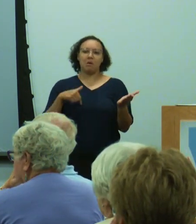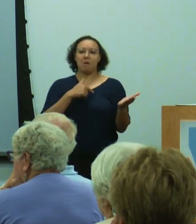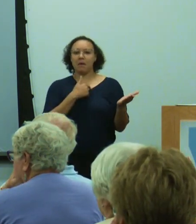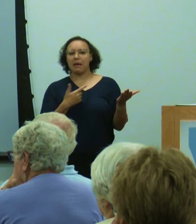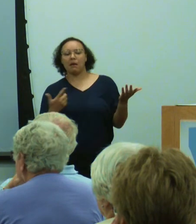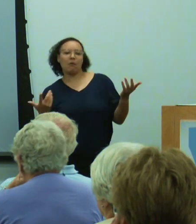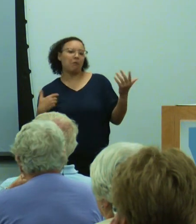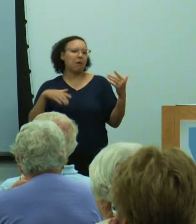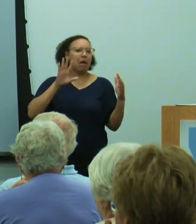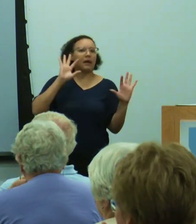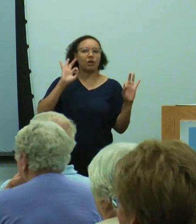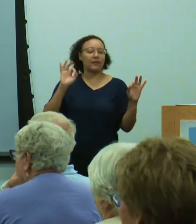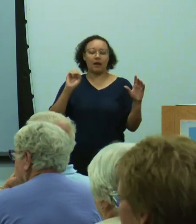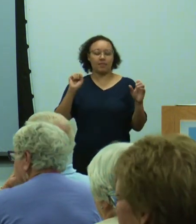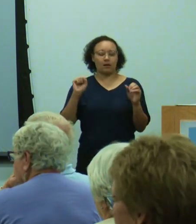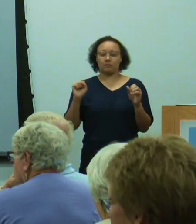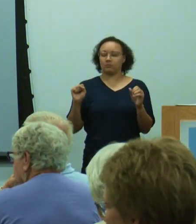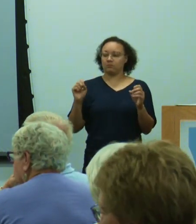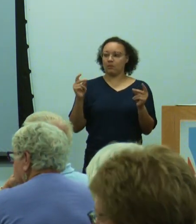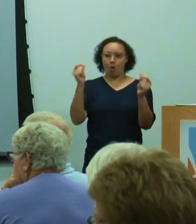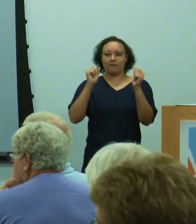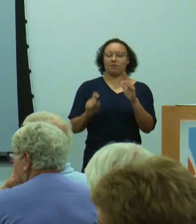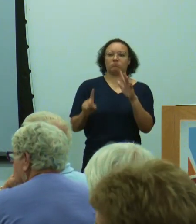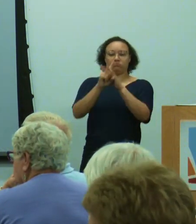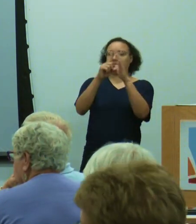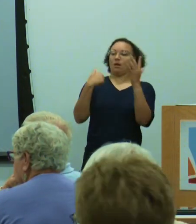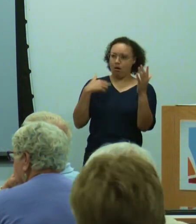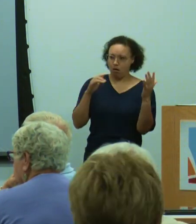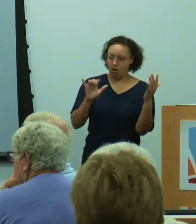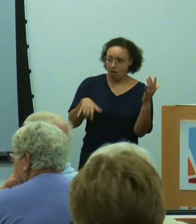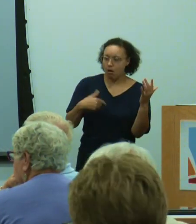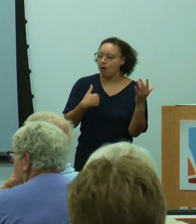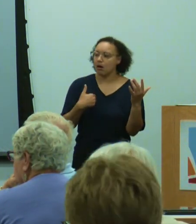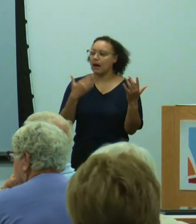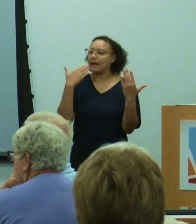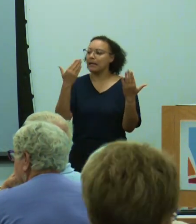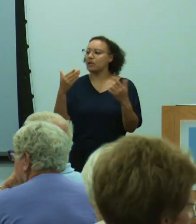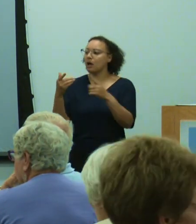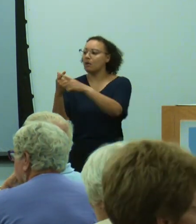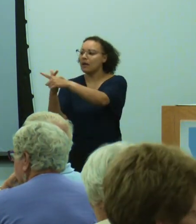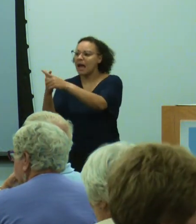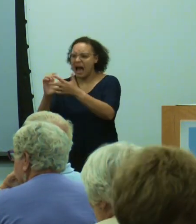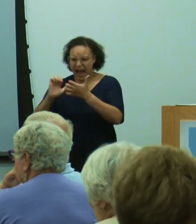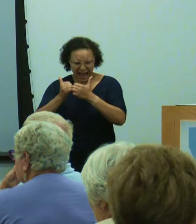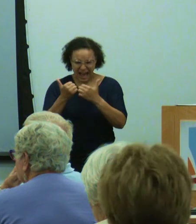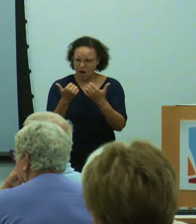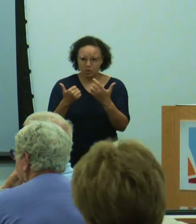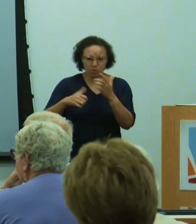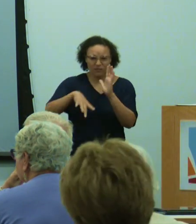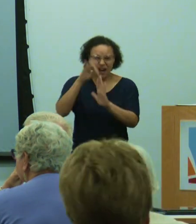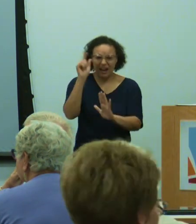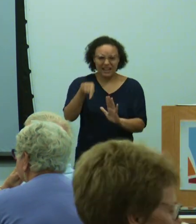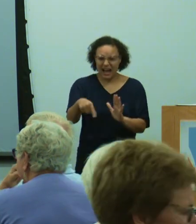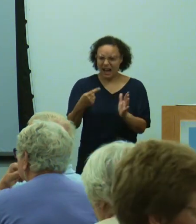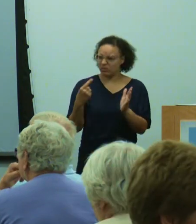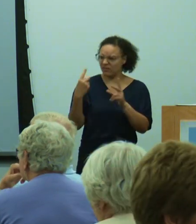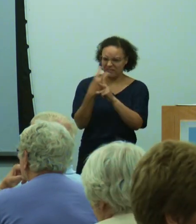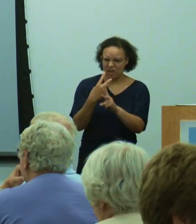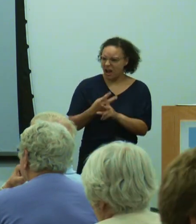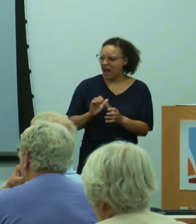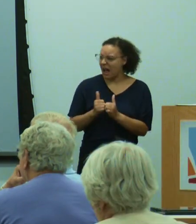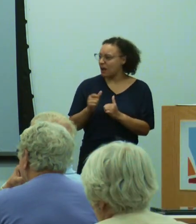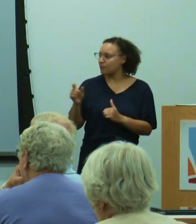oh. How do you figure out what's going on with that? Yeah,